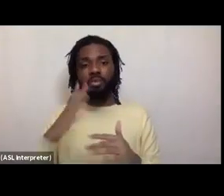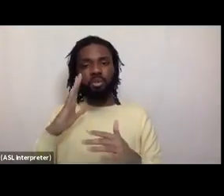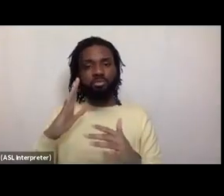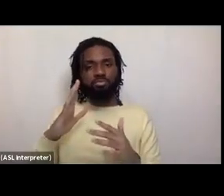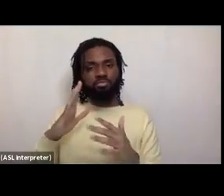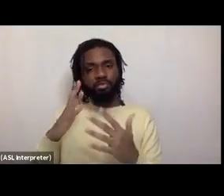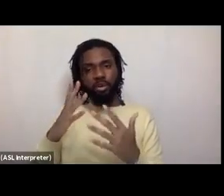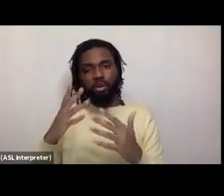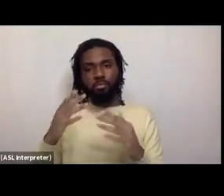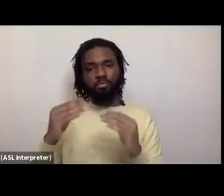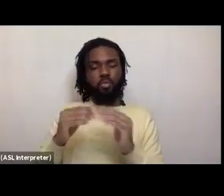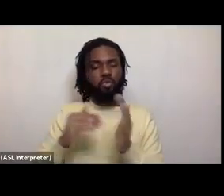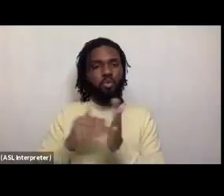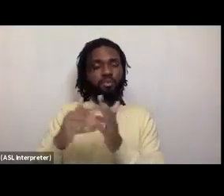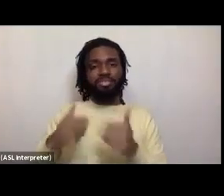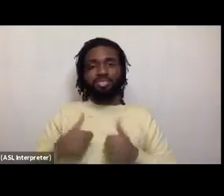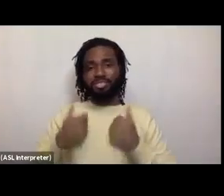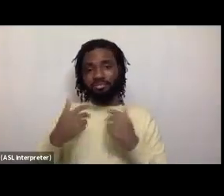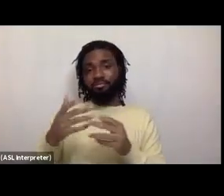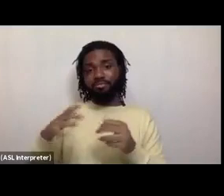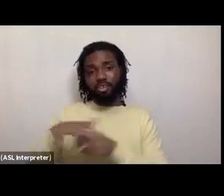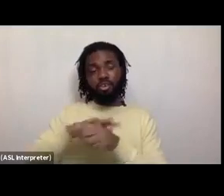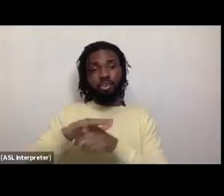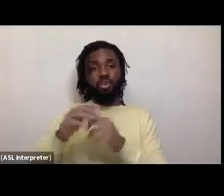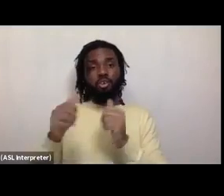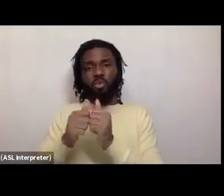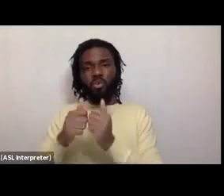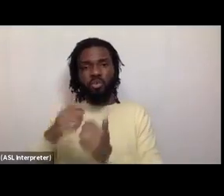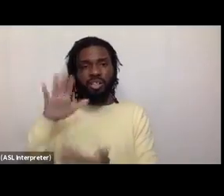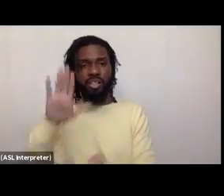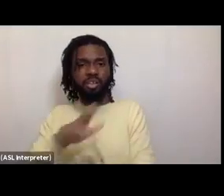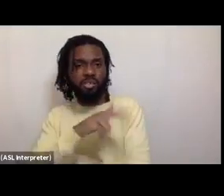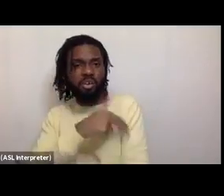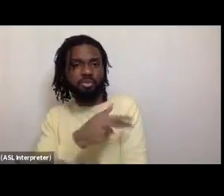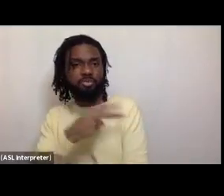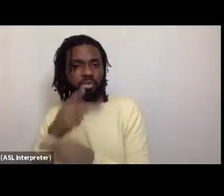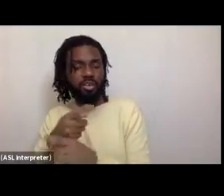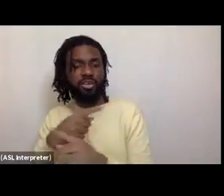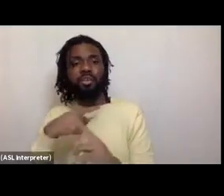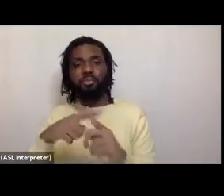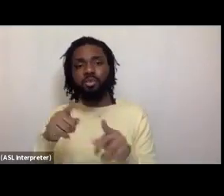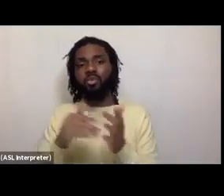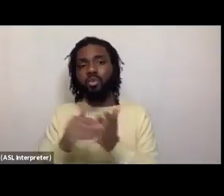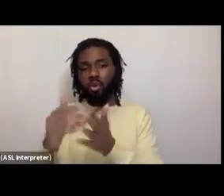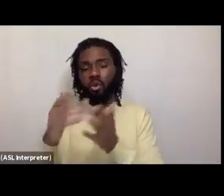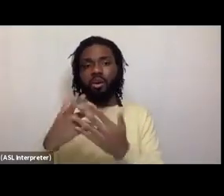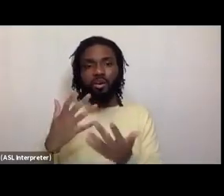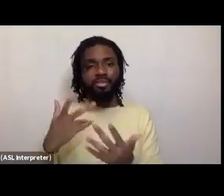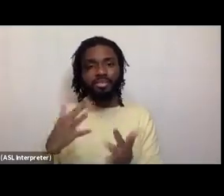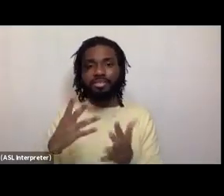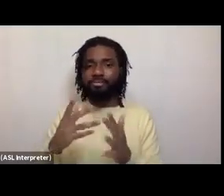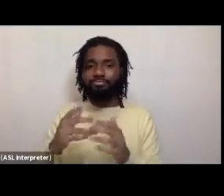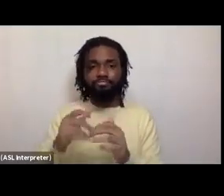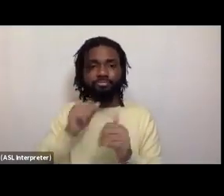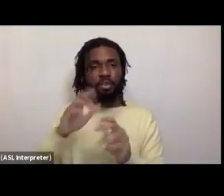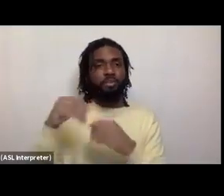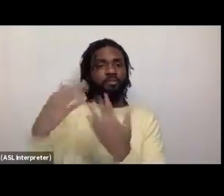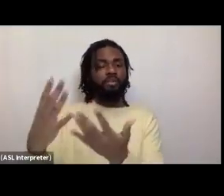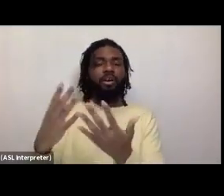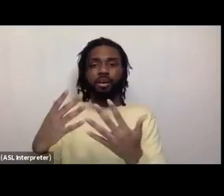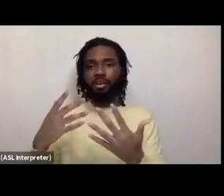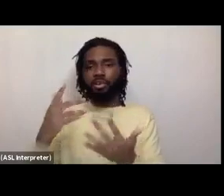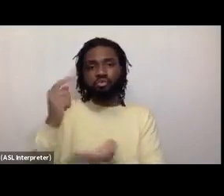access to adequate hospital care, and historically denied life-saving treatments and prior existence,